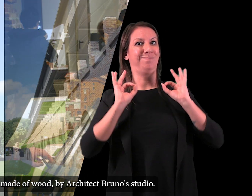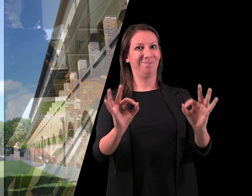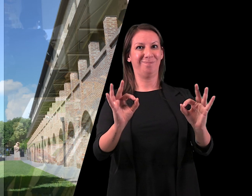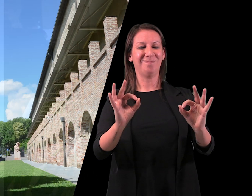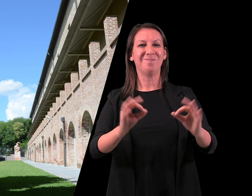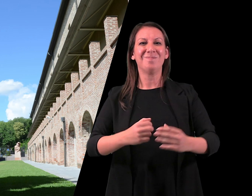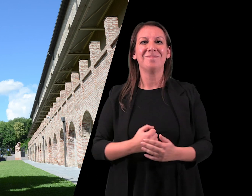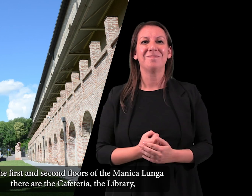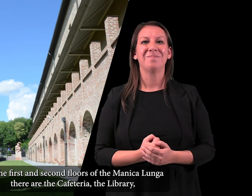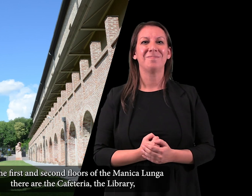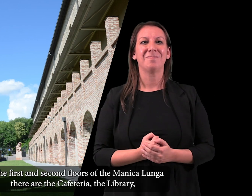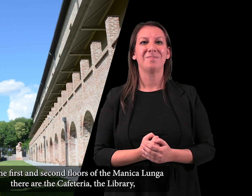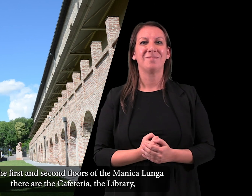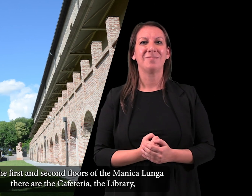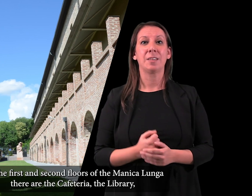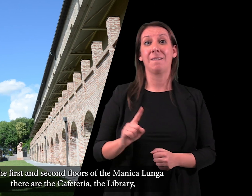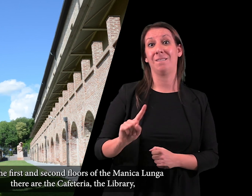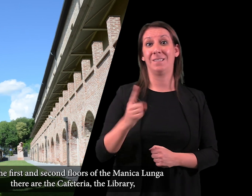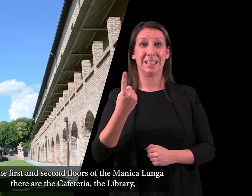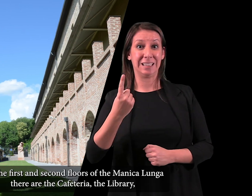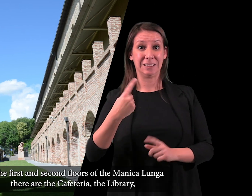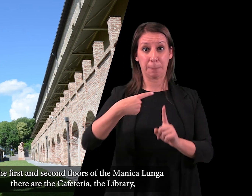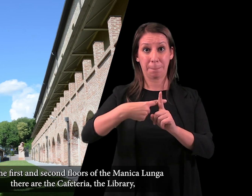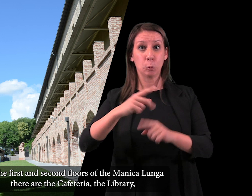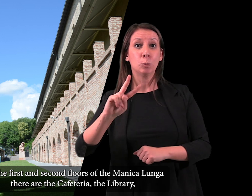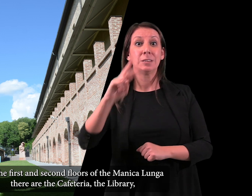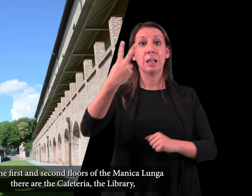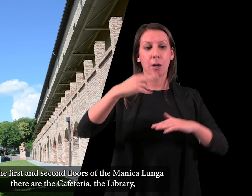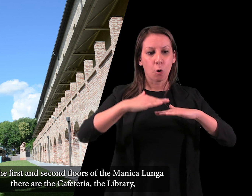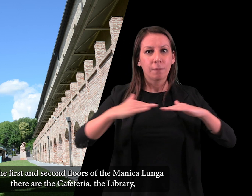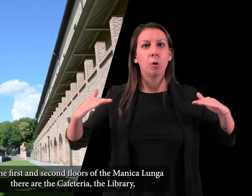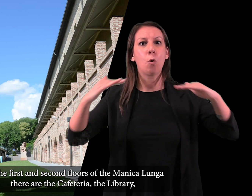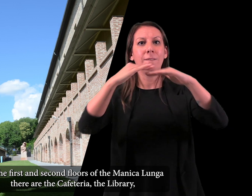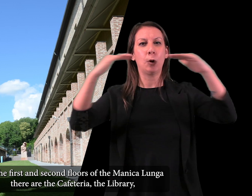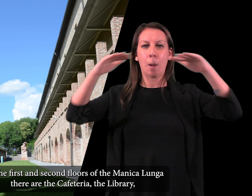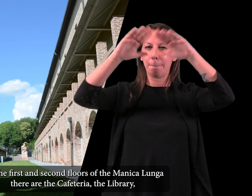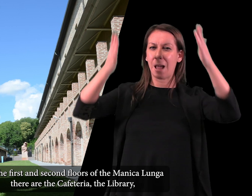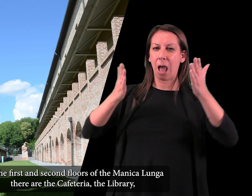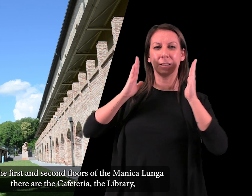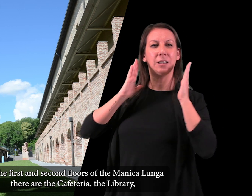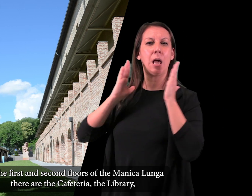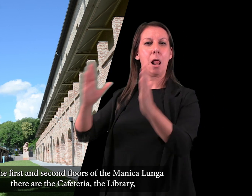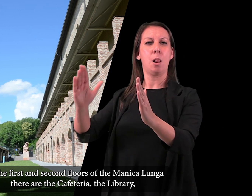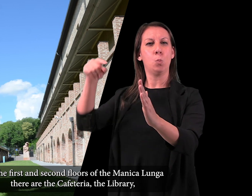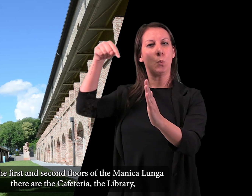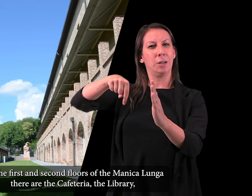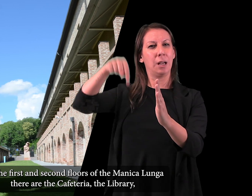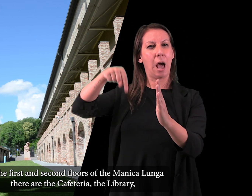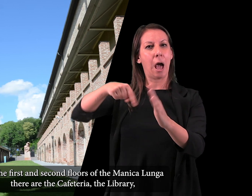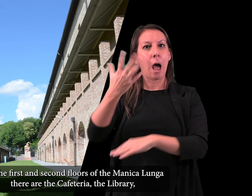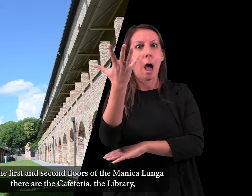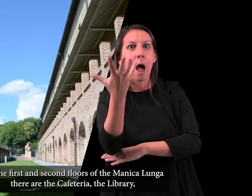On the first and second floors of the Manica Lunga, there are the cafeteria, the